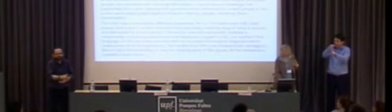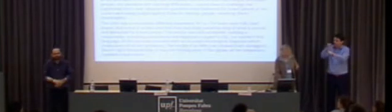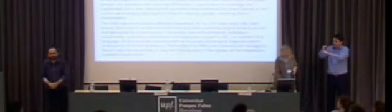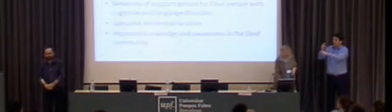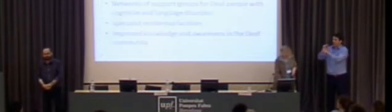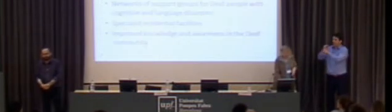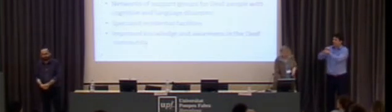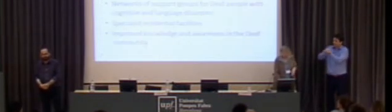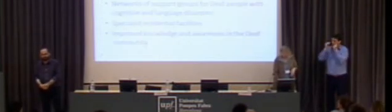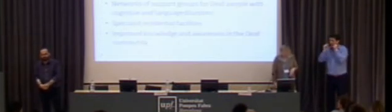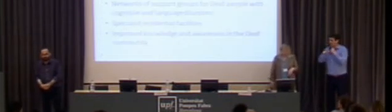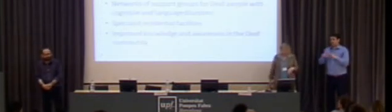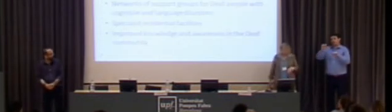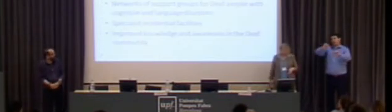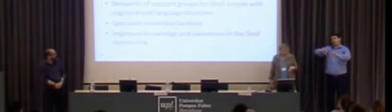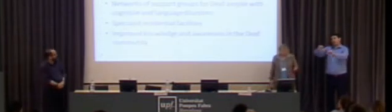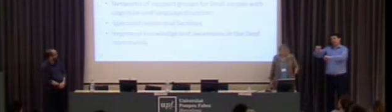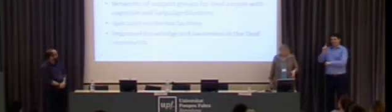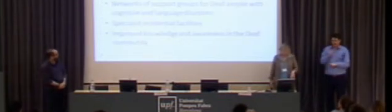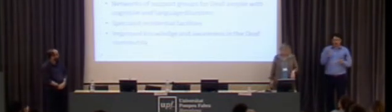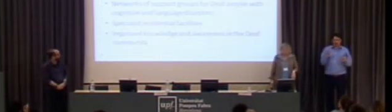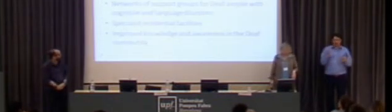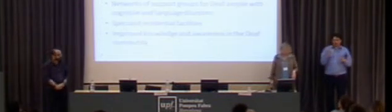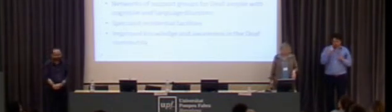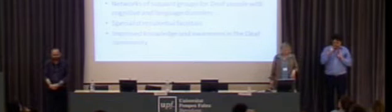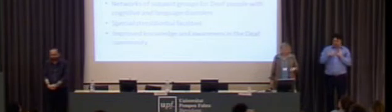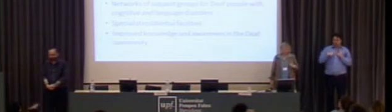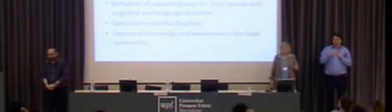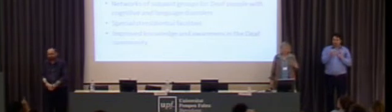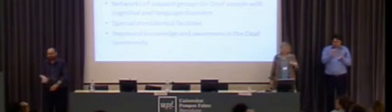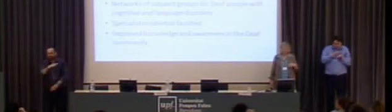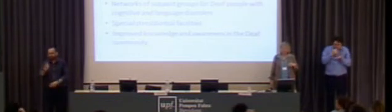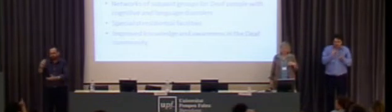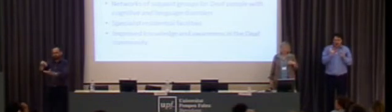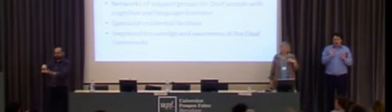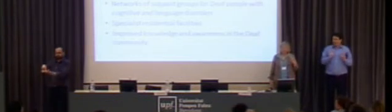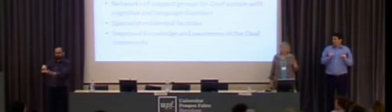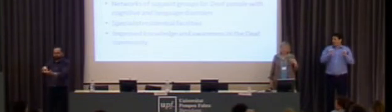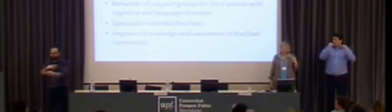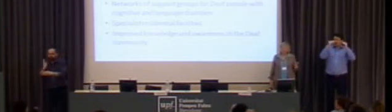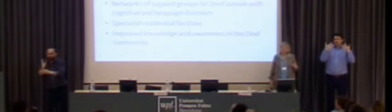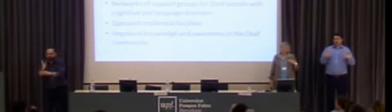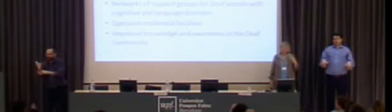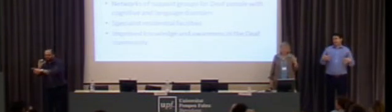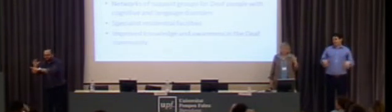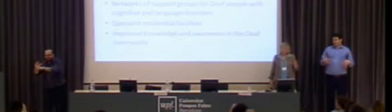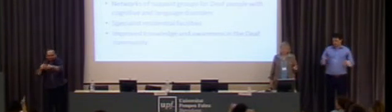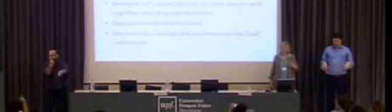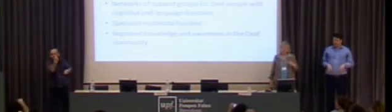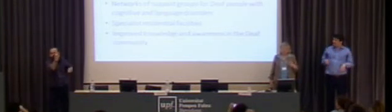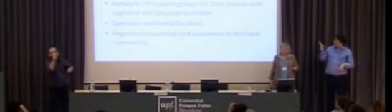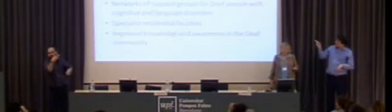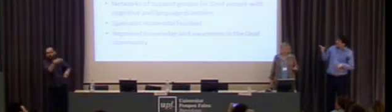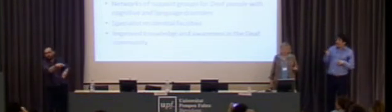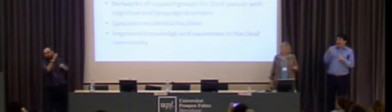and had a bad experience. So I'm going to conclude by saying what we need are publicly funded